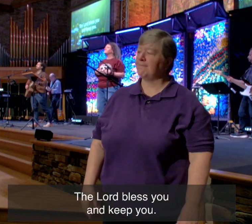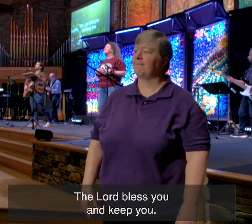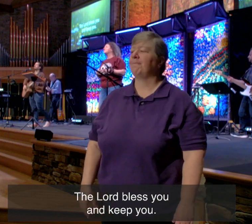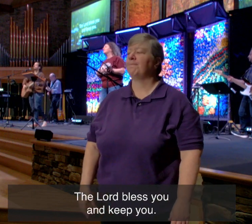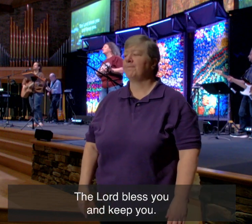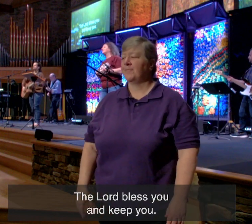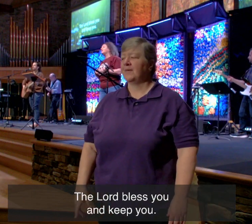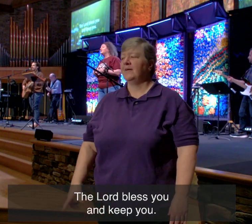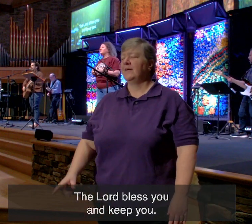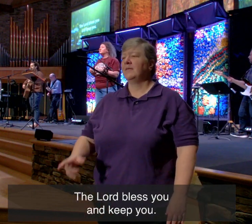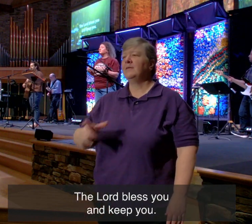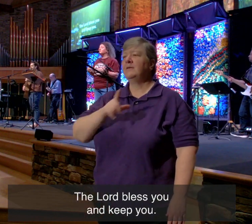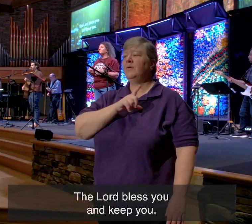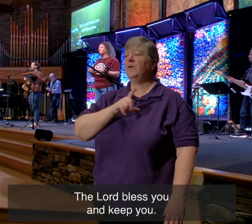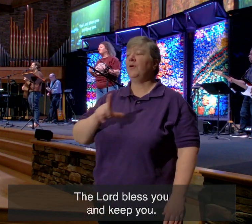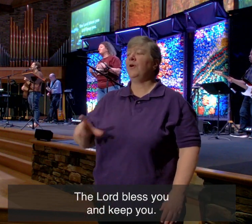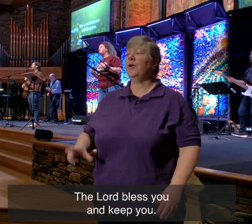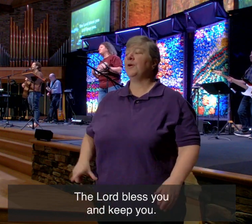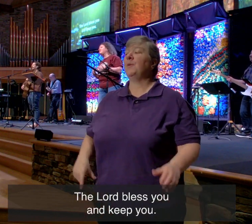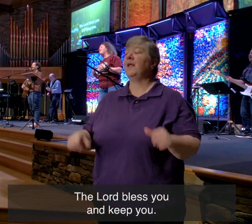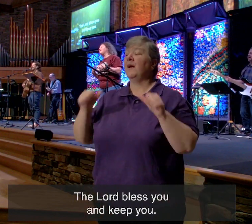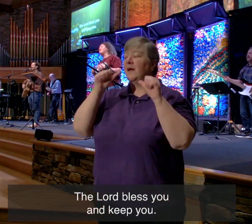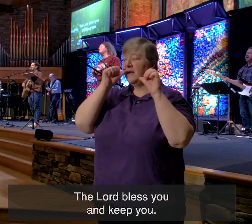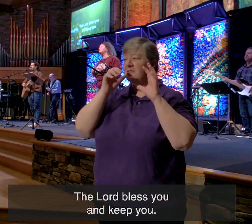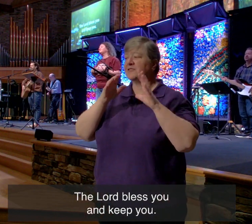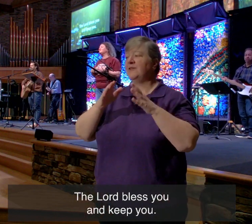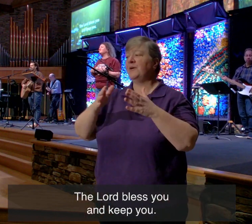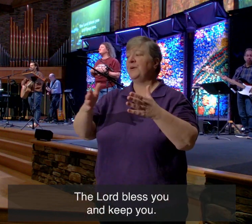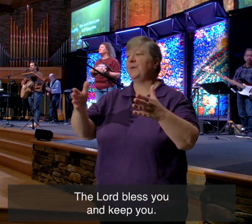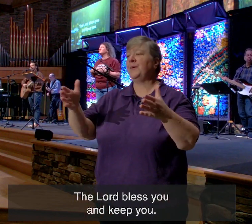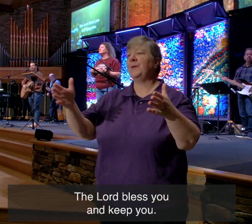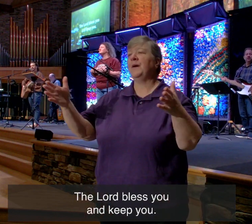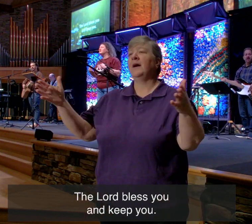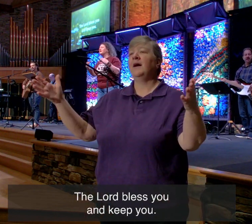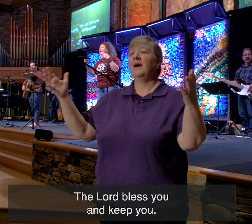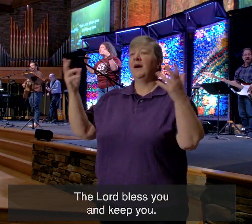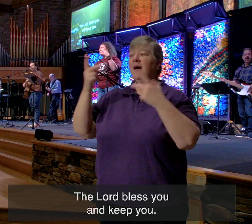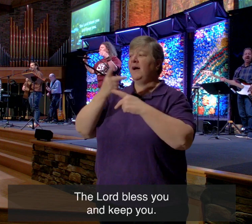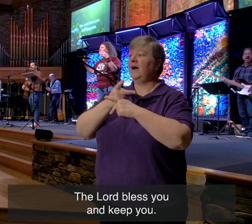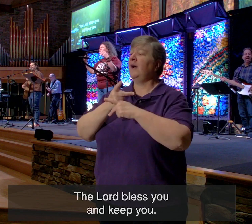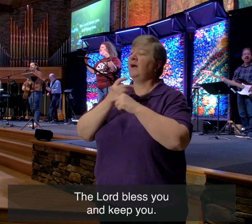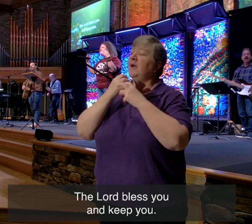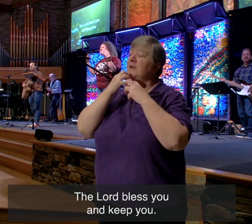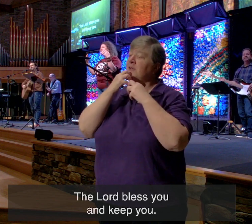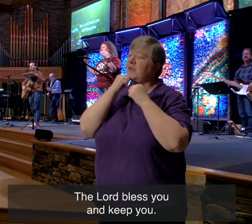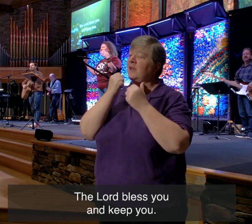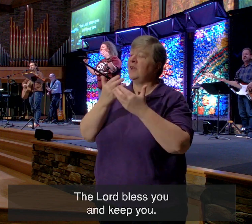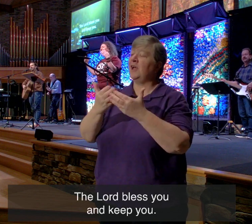The Lord bless you.